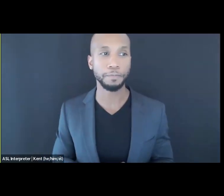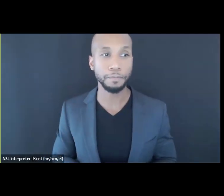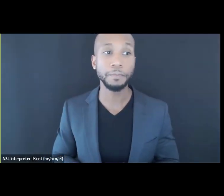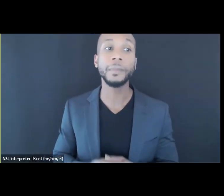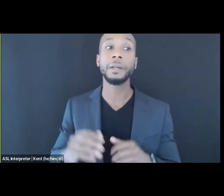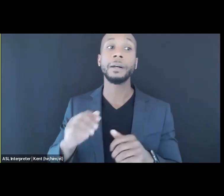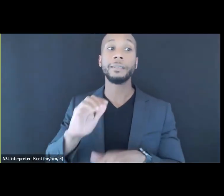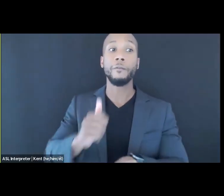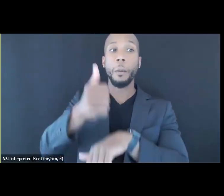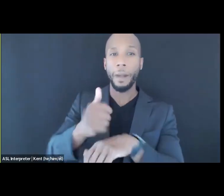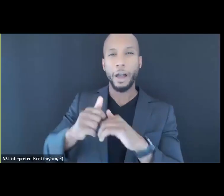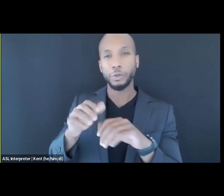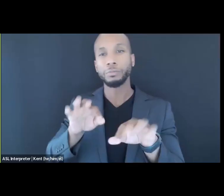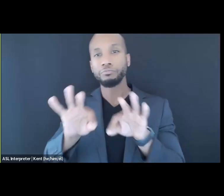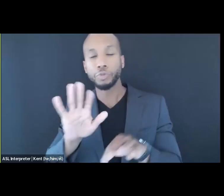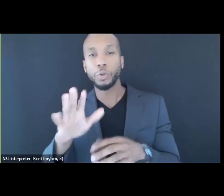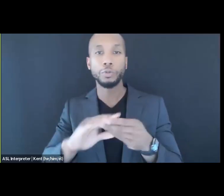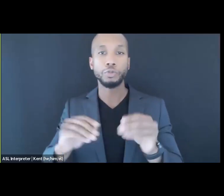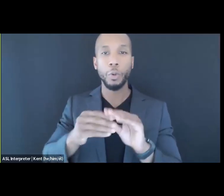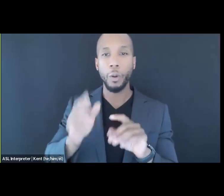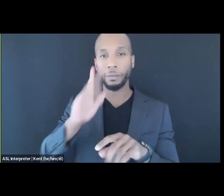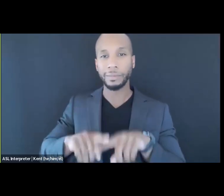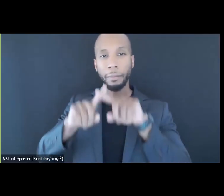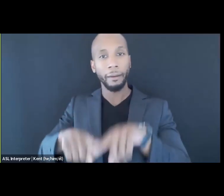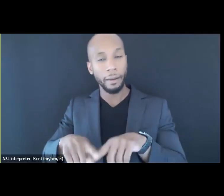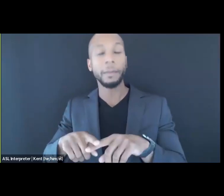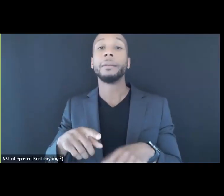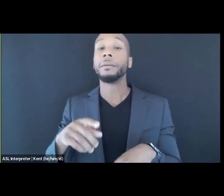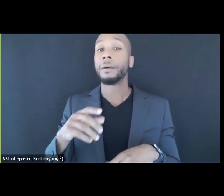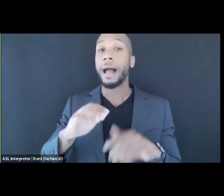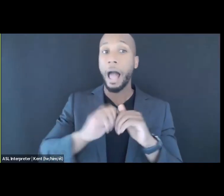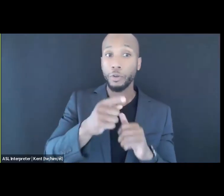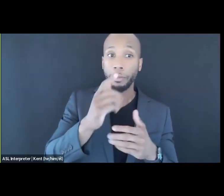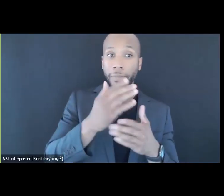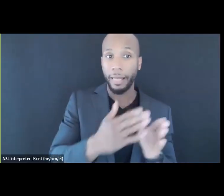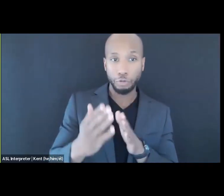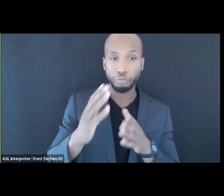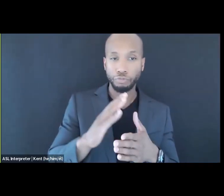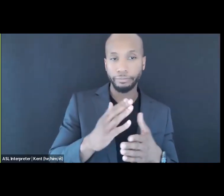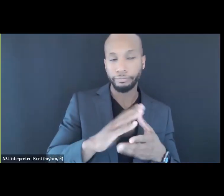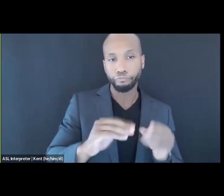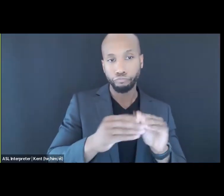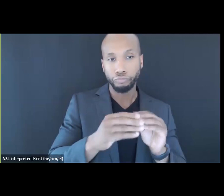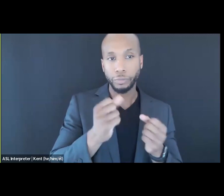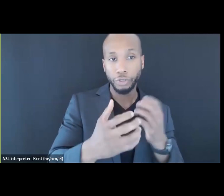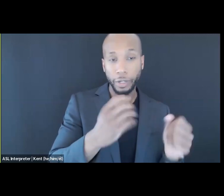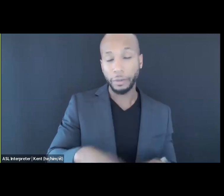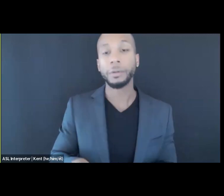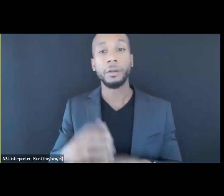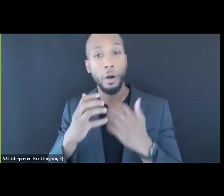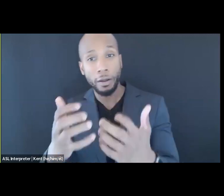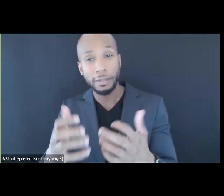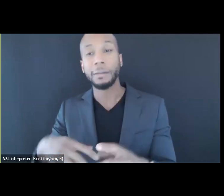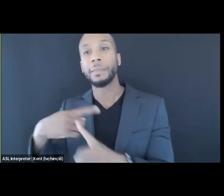The format you choose to tell your story will depend in part on how you plan to share it, who your audience is, and